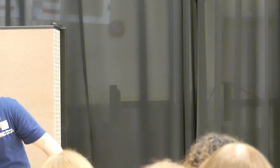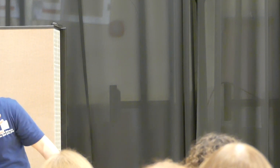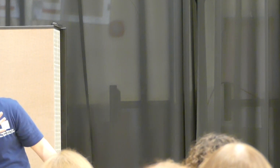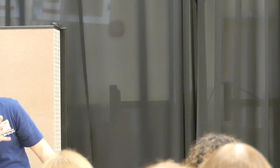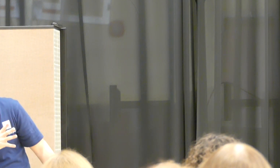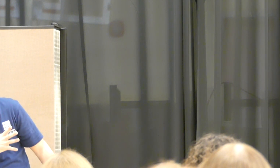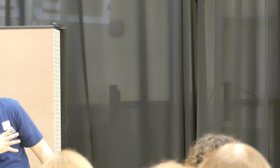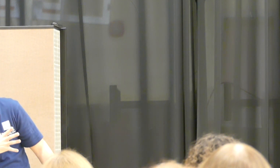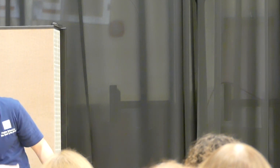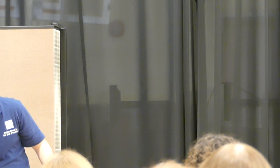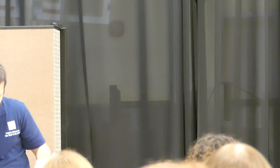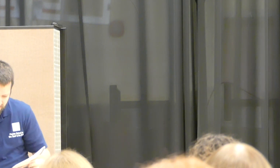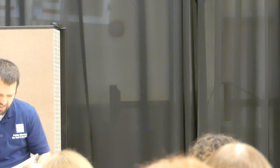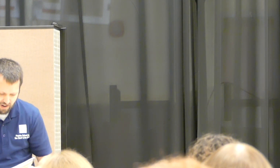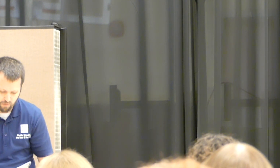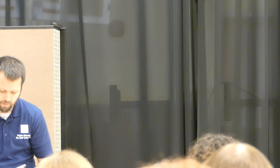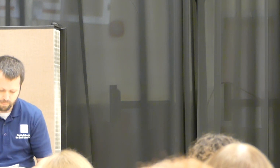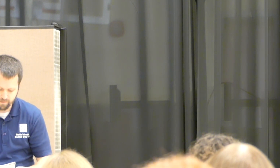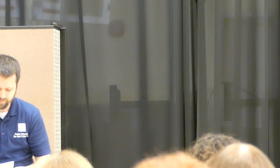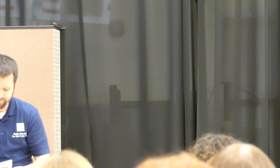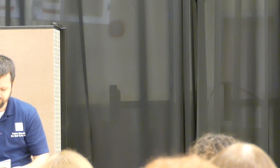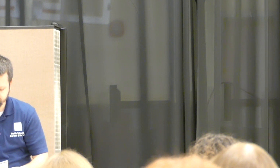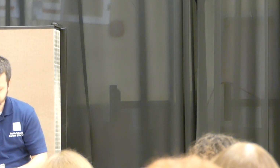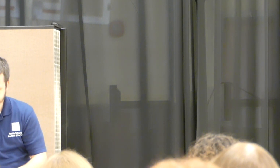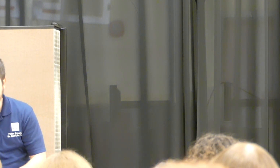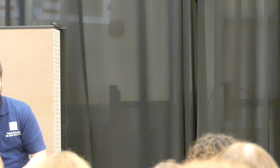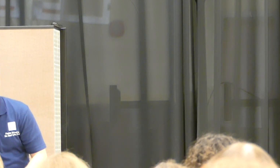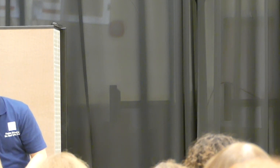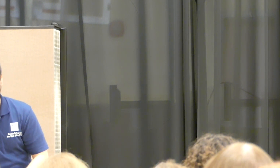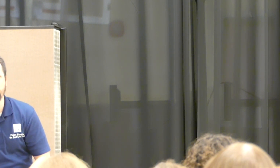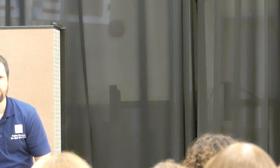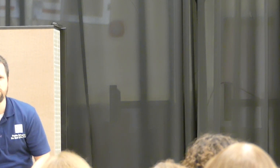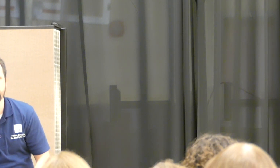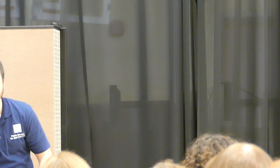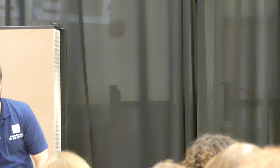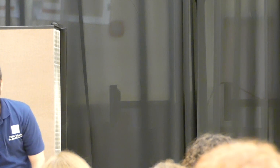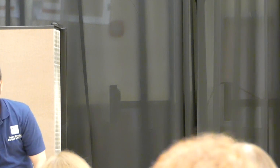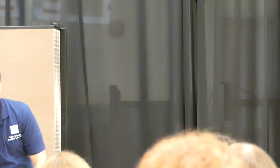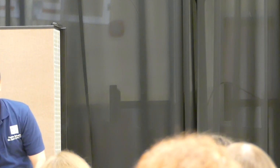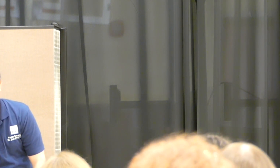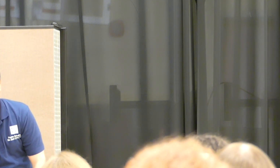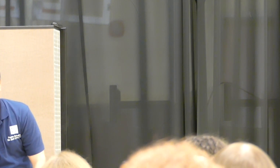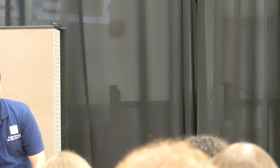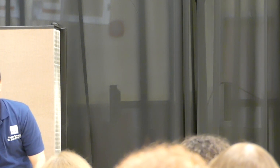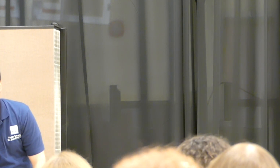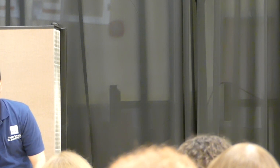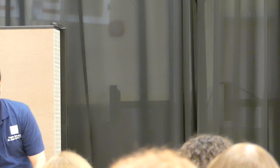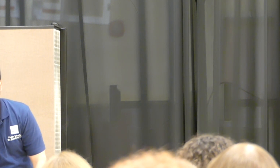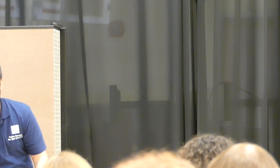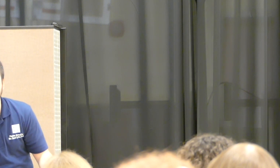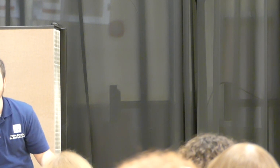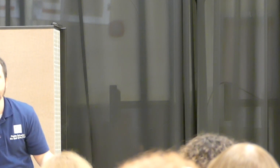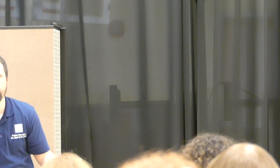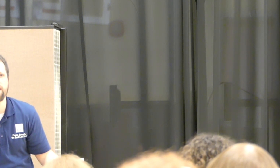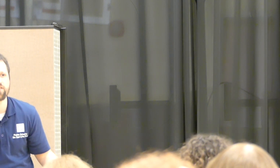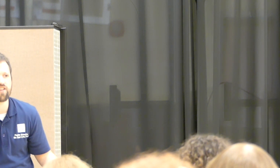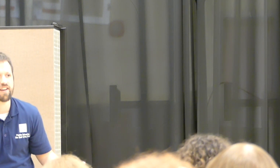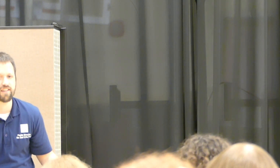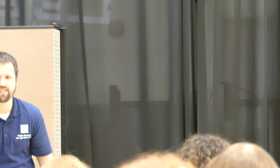I'm So, just kind of glad for that. how are you? I mean, he lucked in. I'm not asking how you are. If he wasn't gonna win